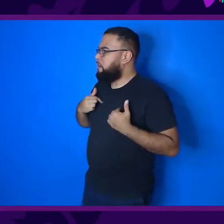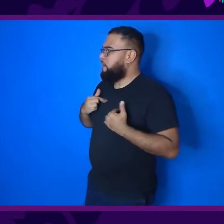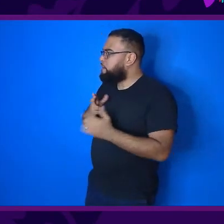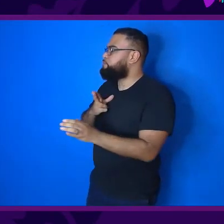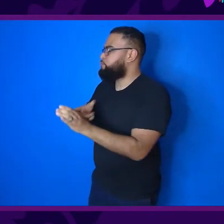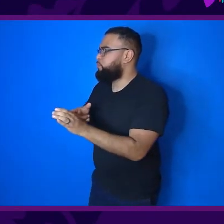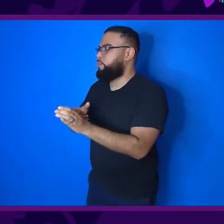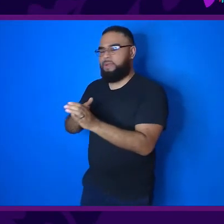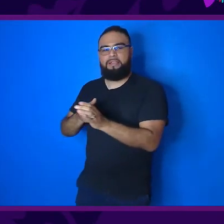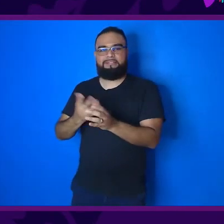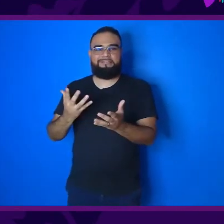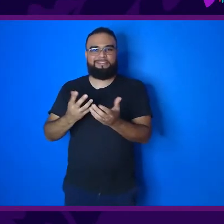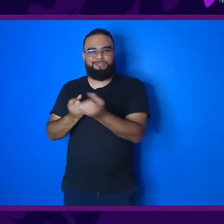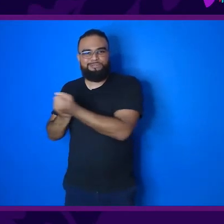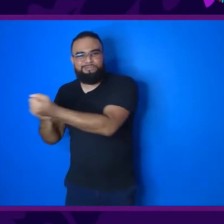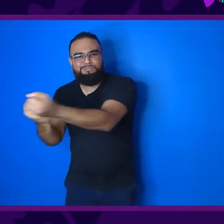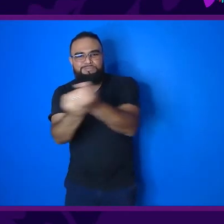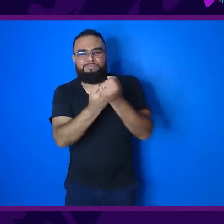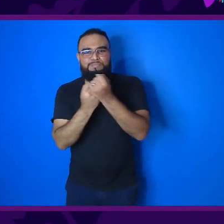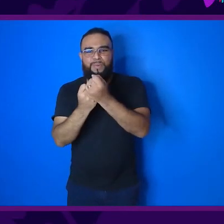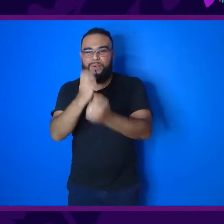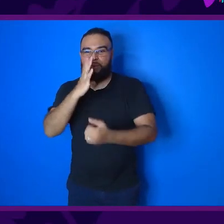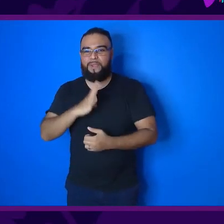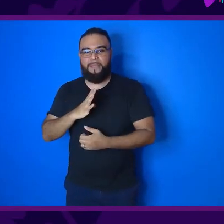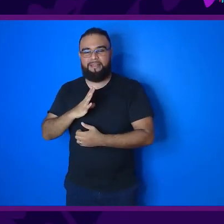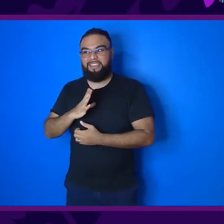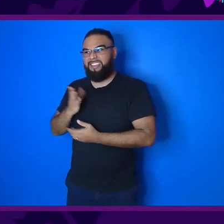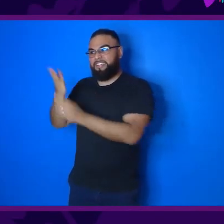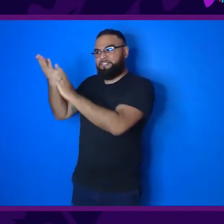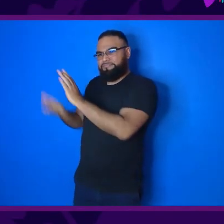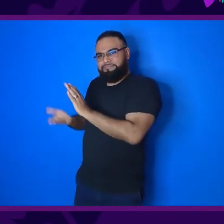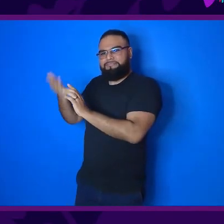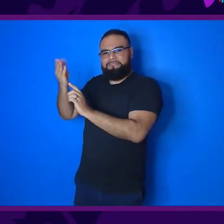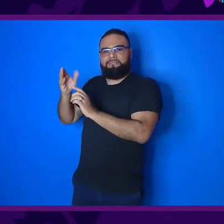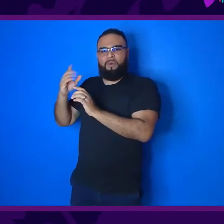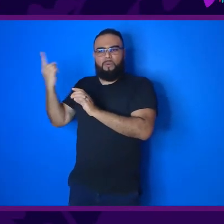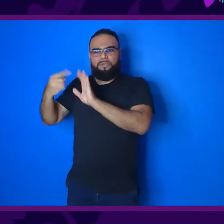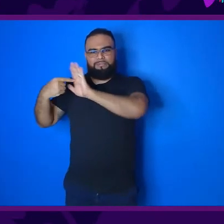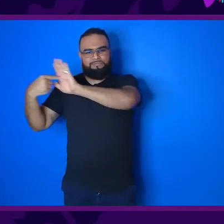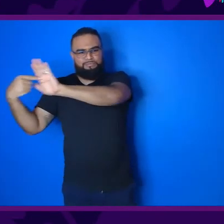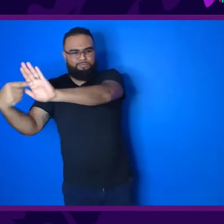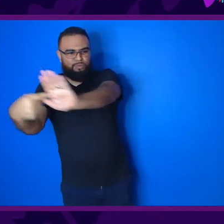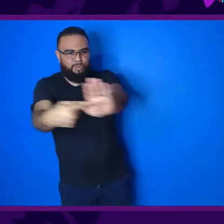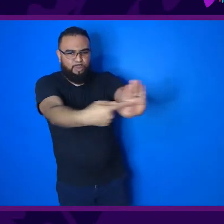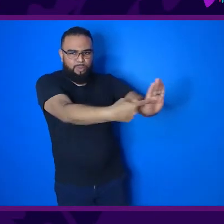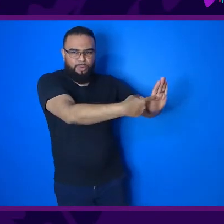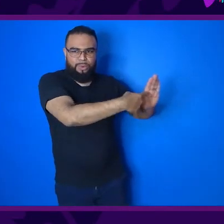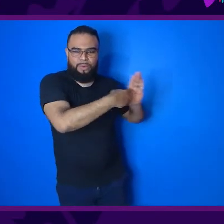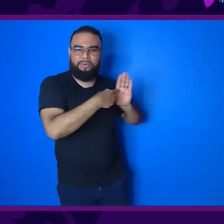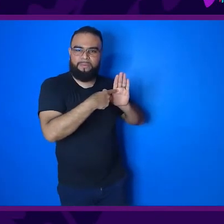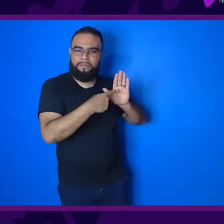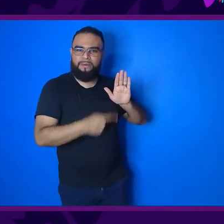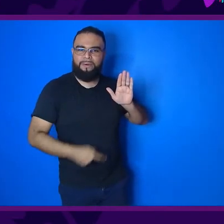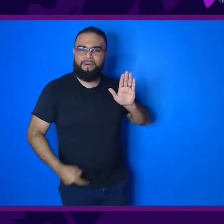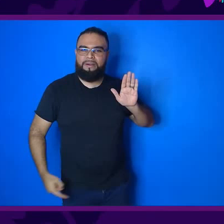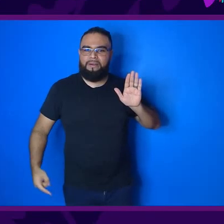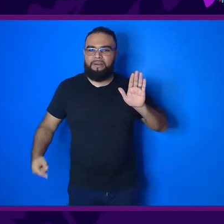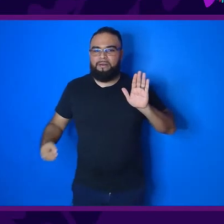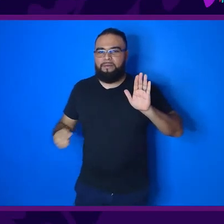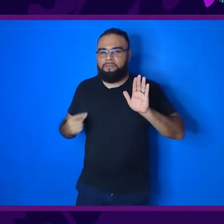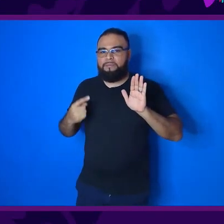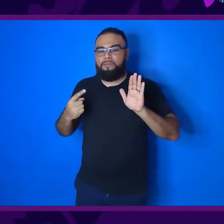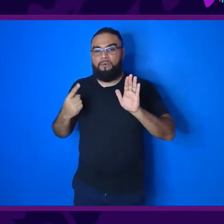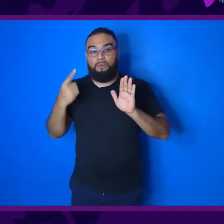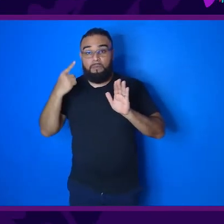women because she demonstrated that not only can you be, someone working for